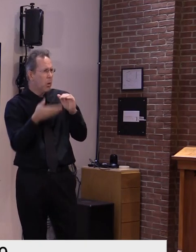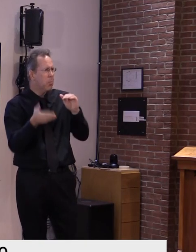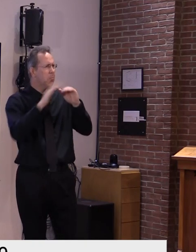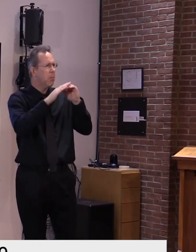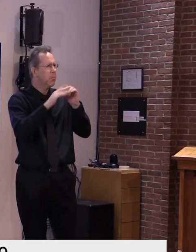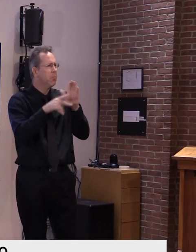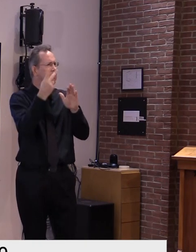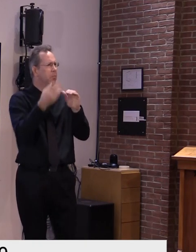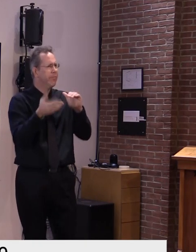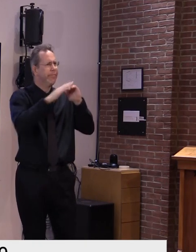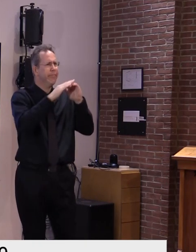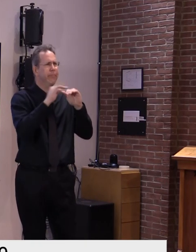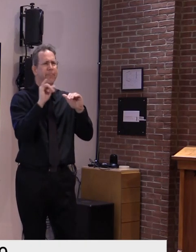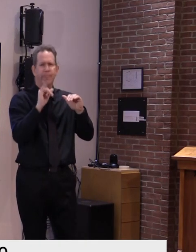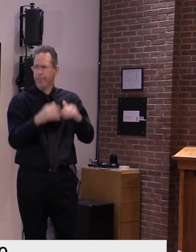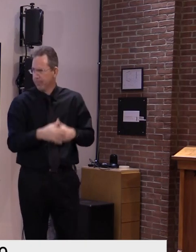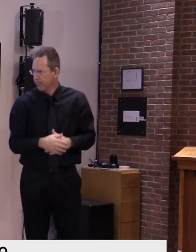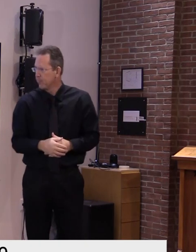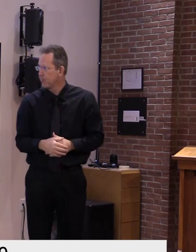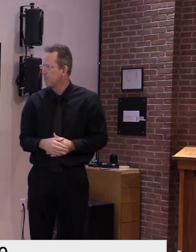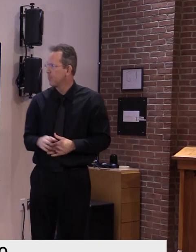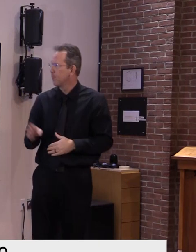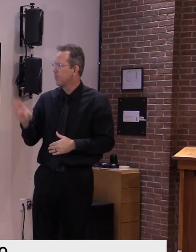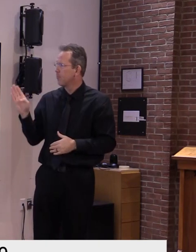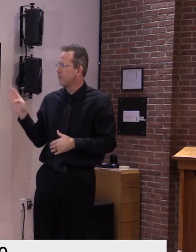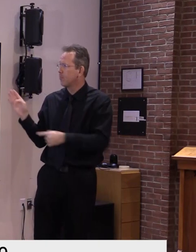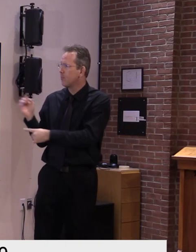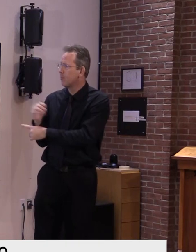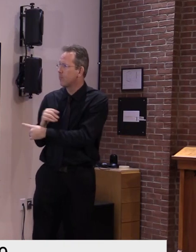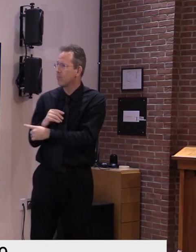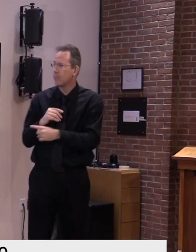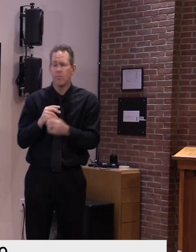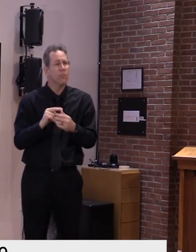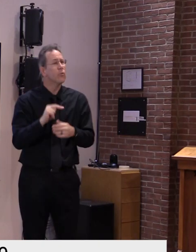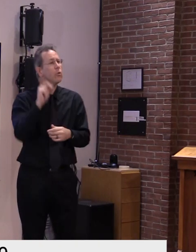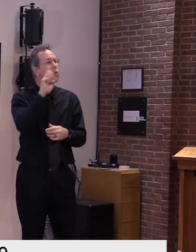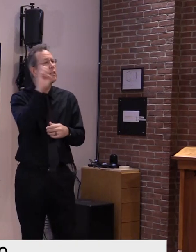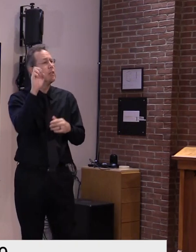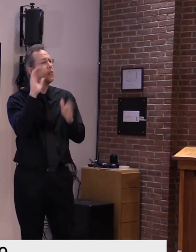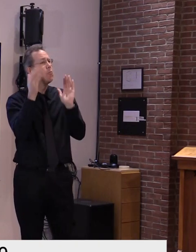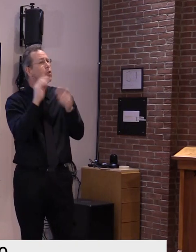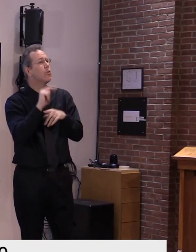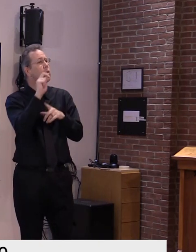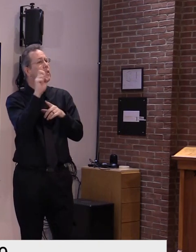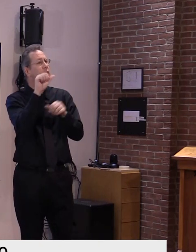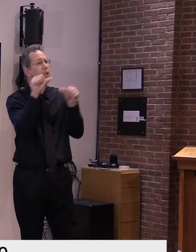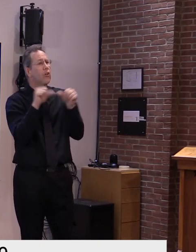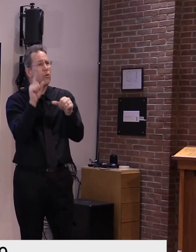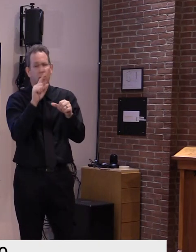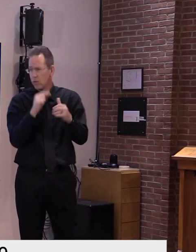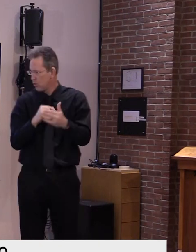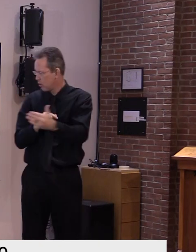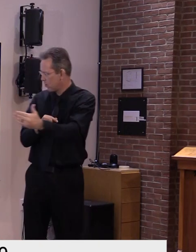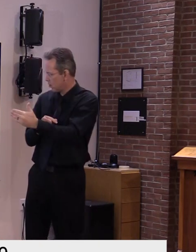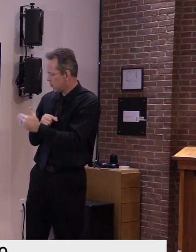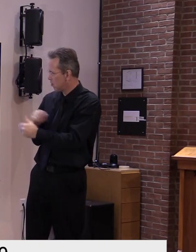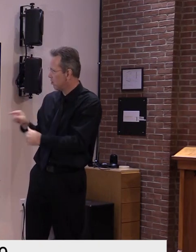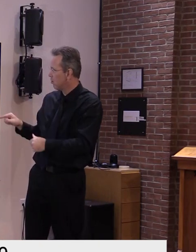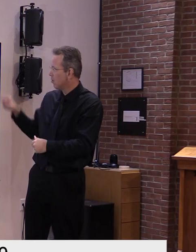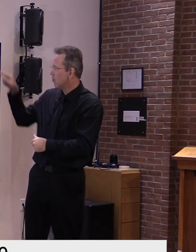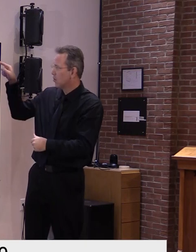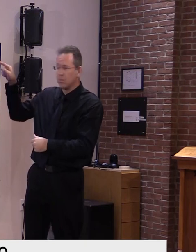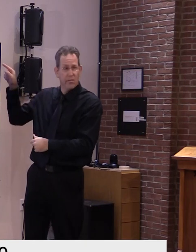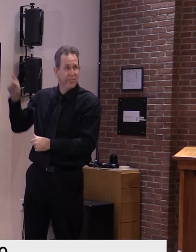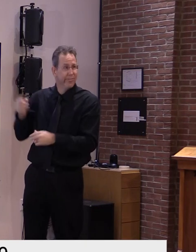140,000 cases reported this week, the total reported cases this week far surpasses the previous regional high set back